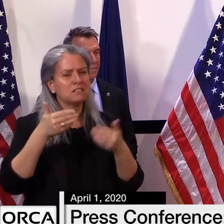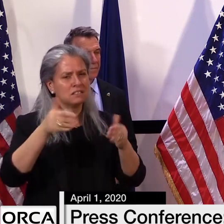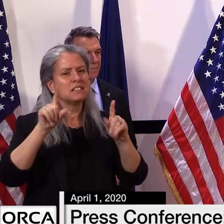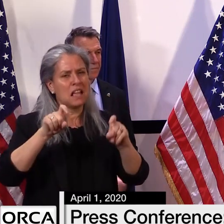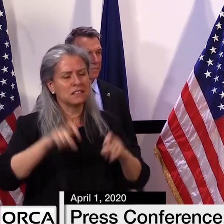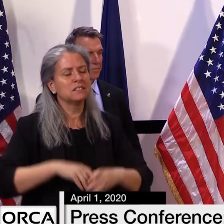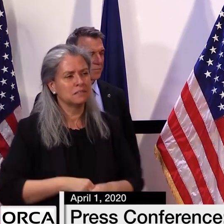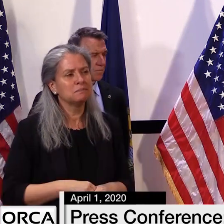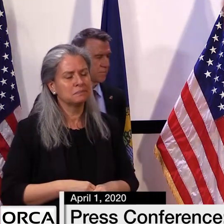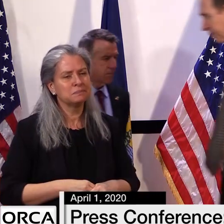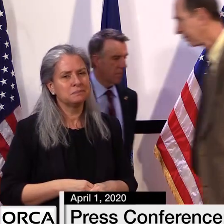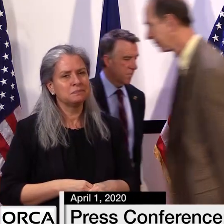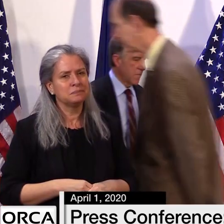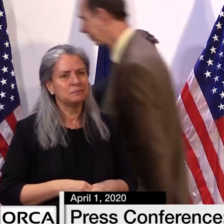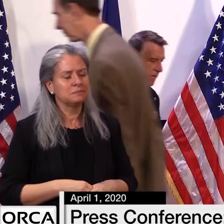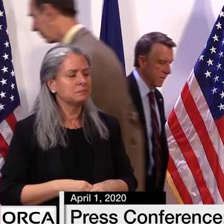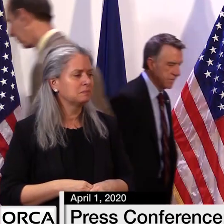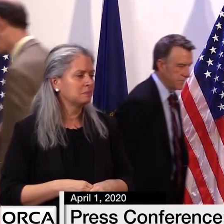them.